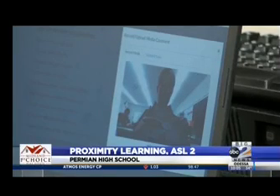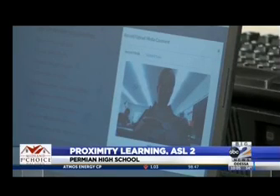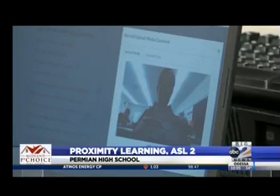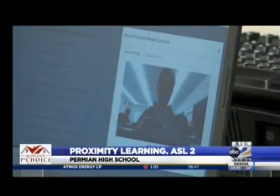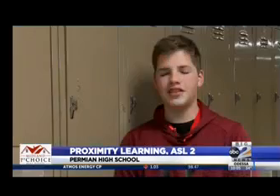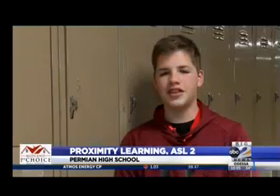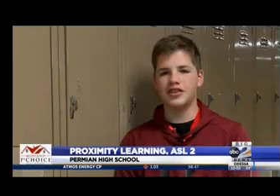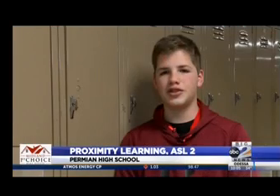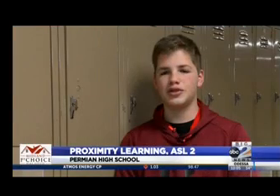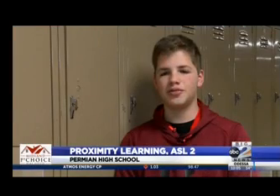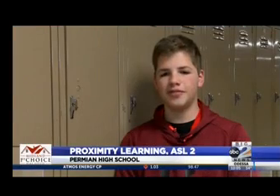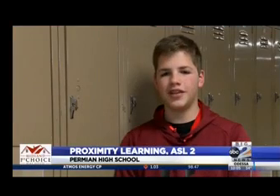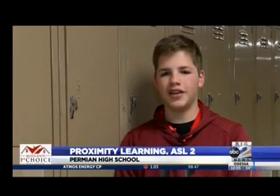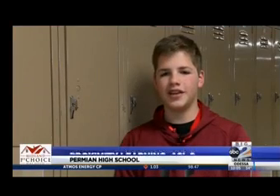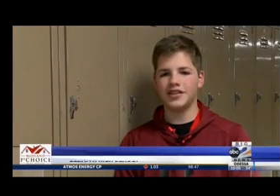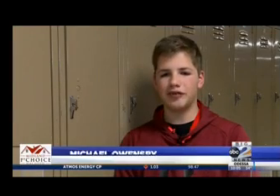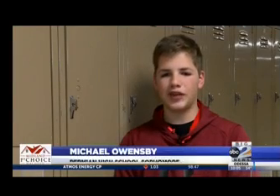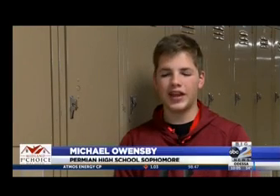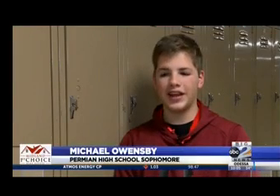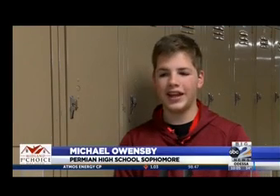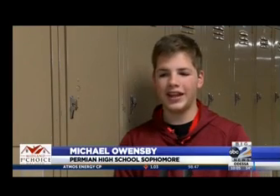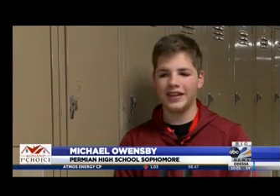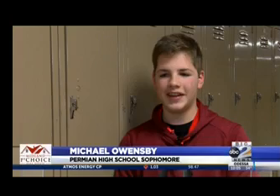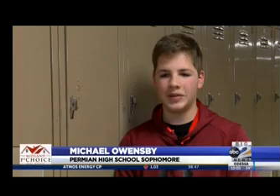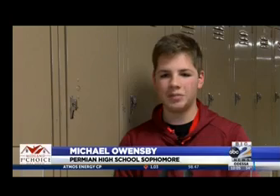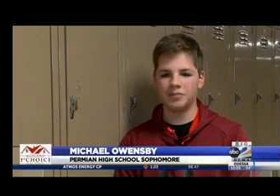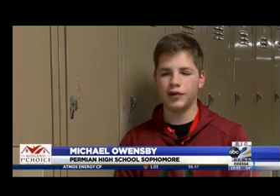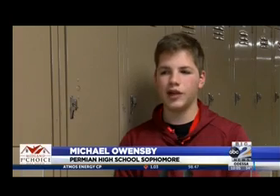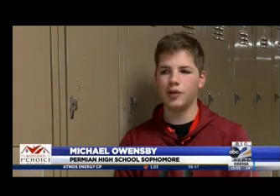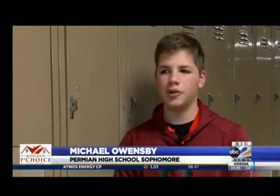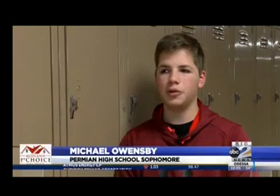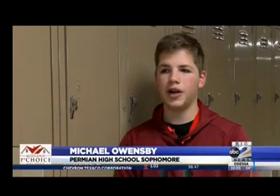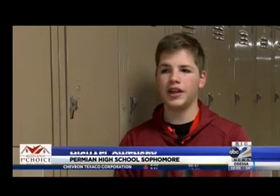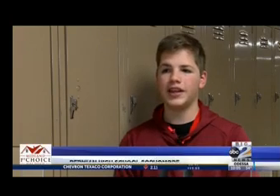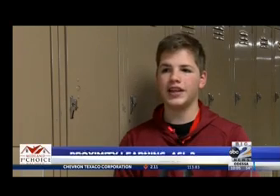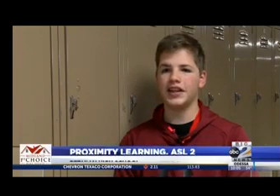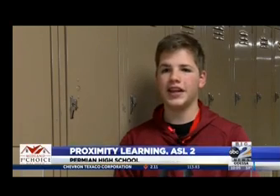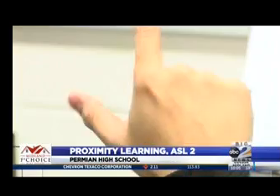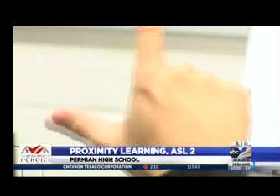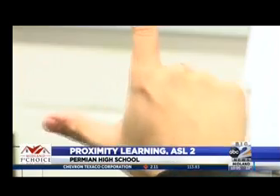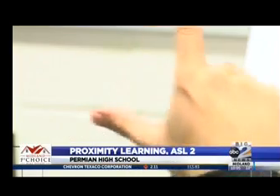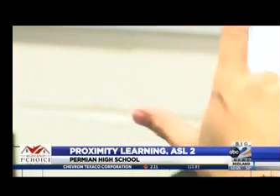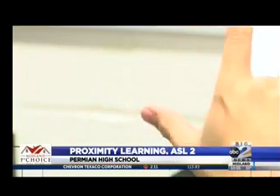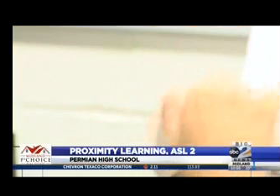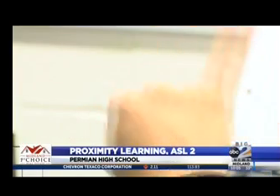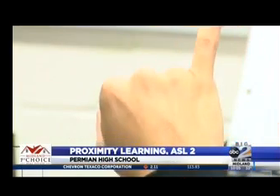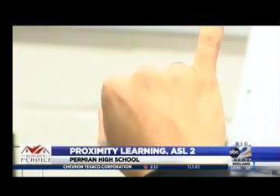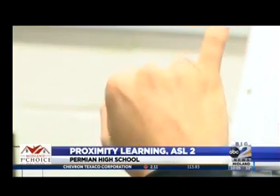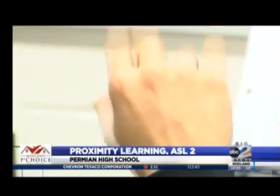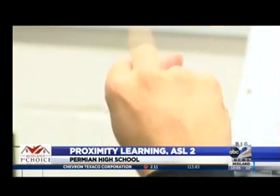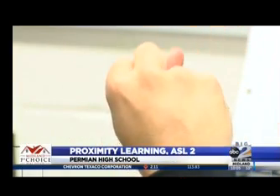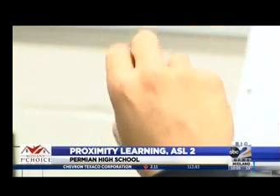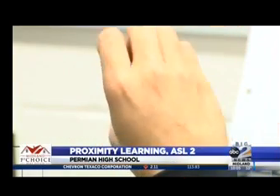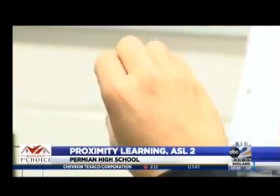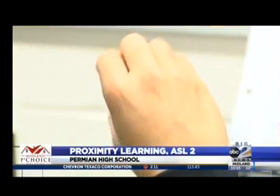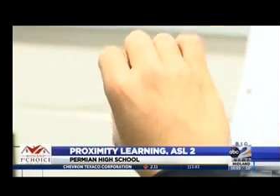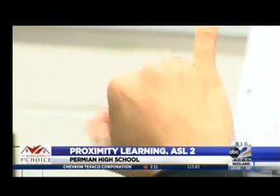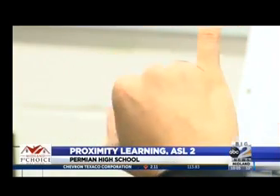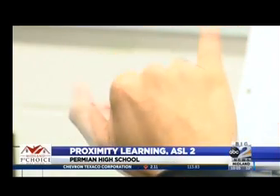They teach the lesson for that day, and then we go do work at the end of the day. We do two more on Tuesday and Wednesday,